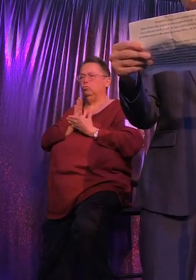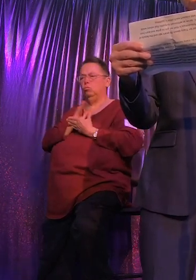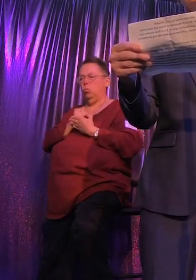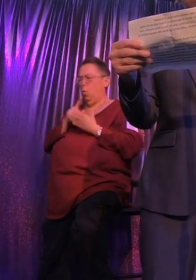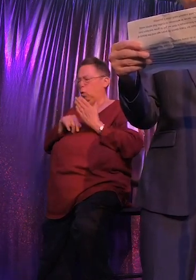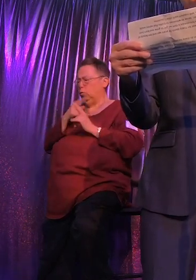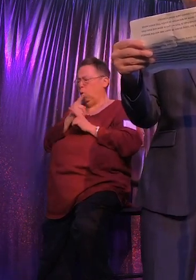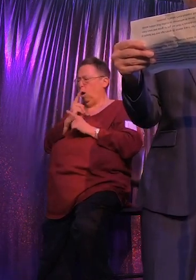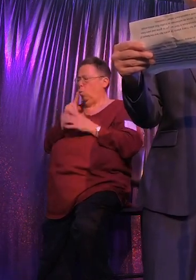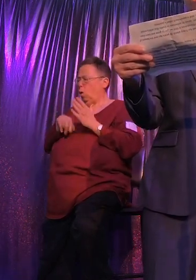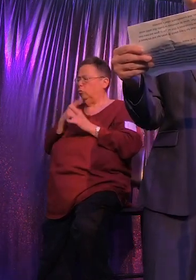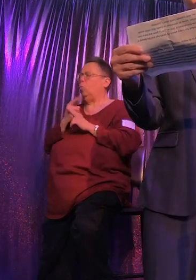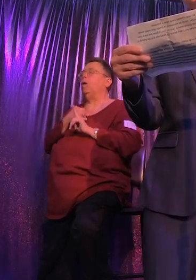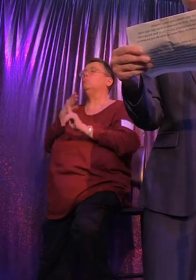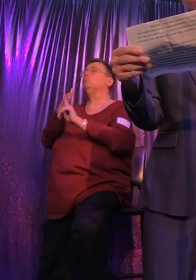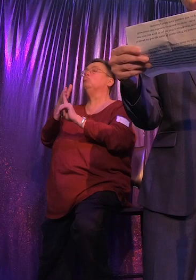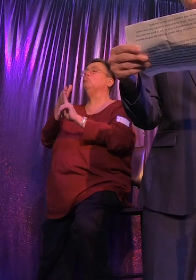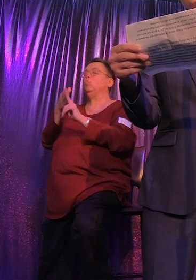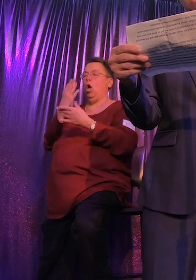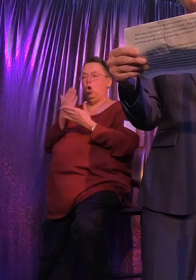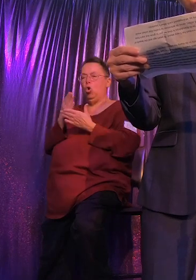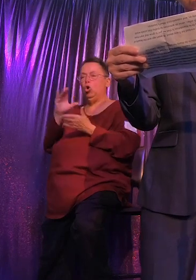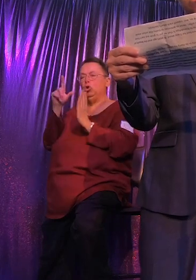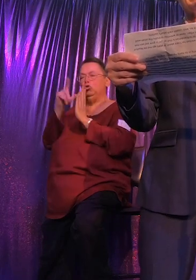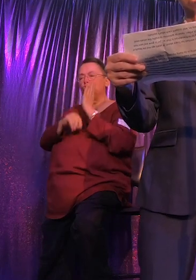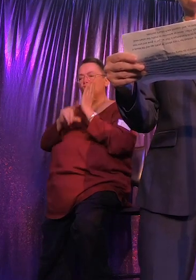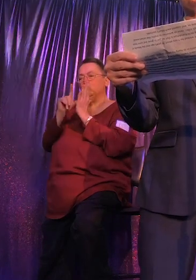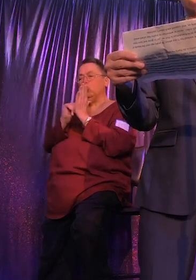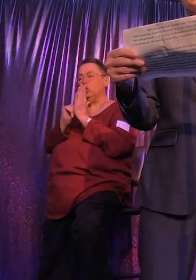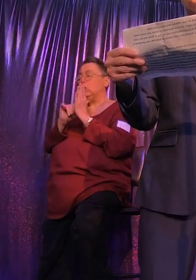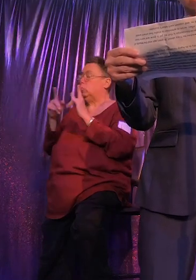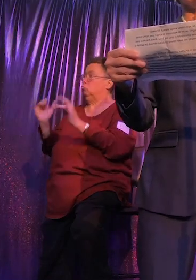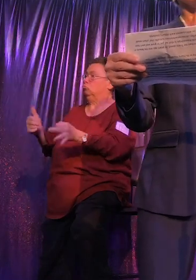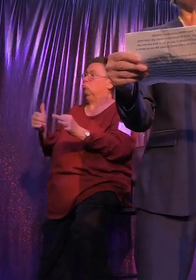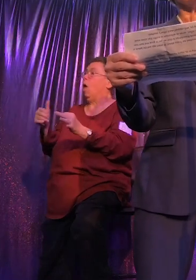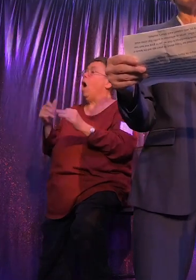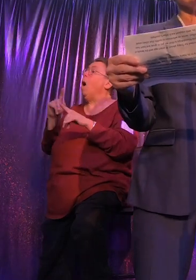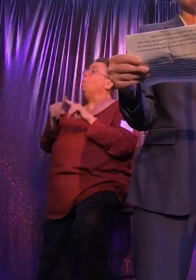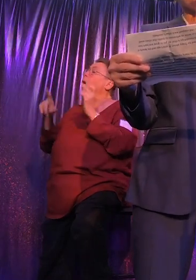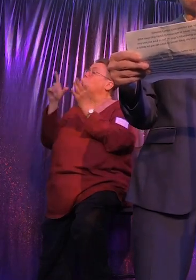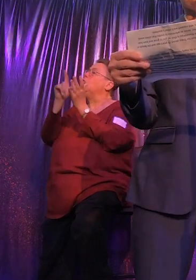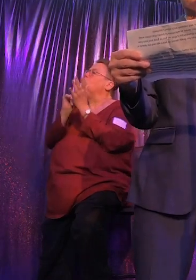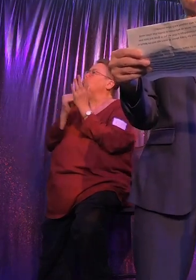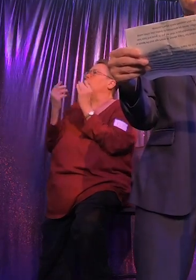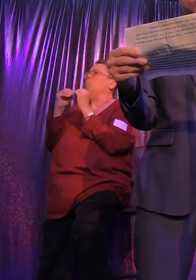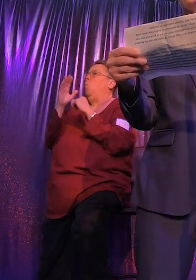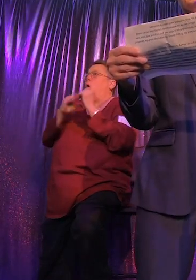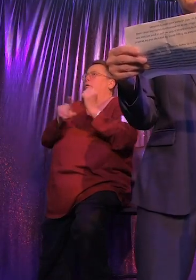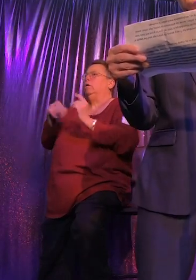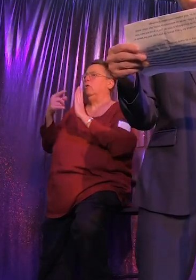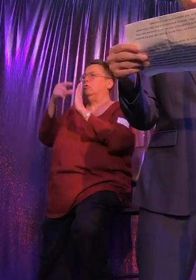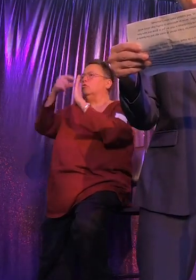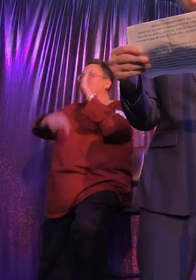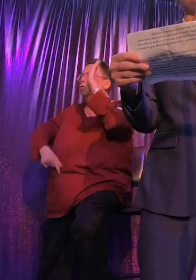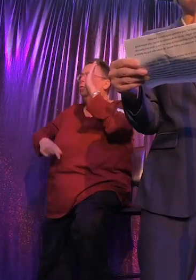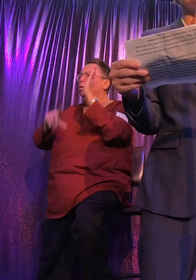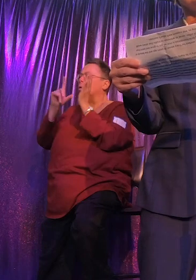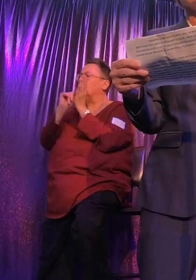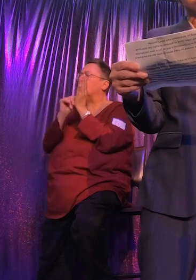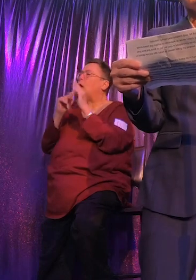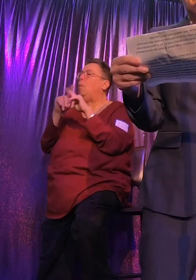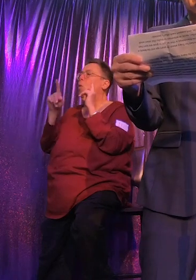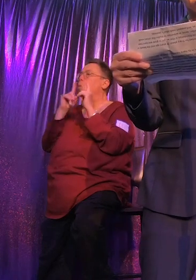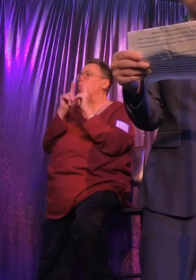just and what was good journalism. But the paper, I soon realized, was more than just good journalism. It was also